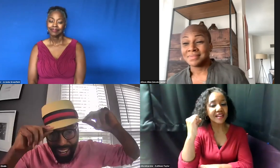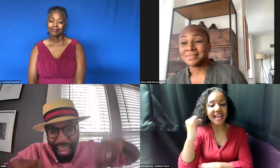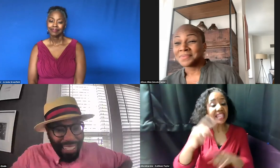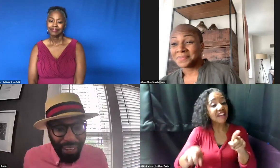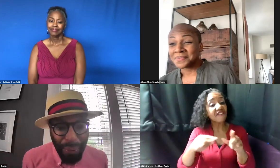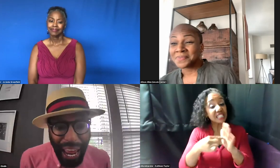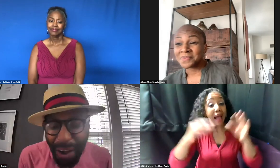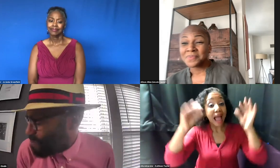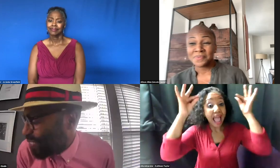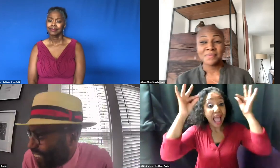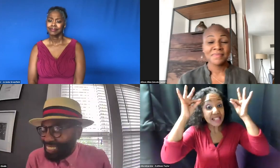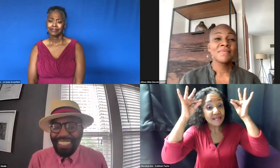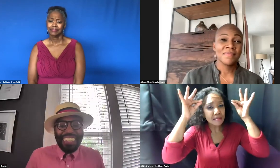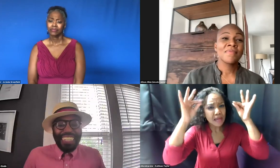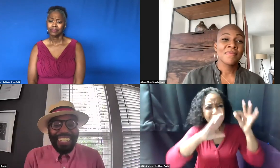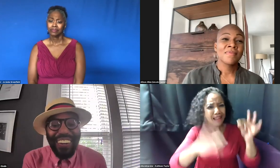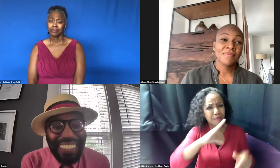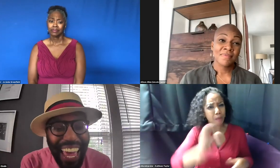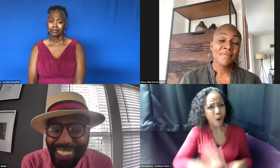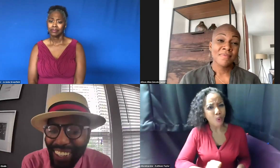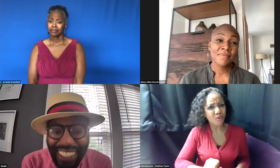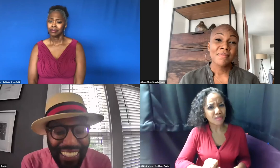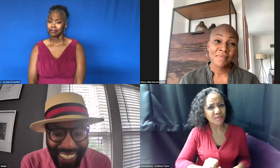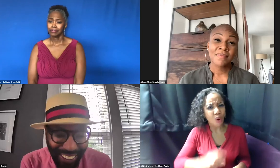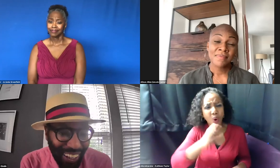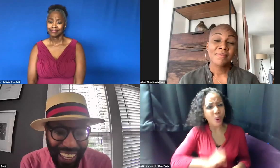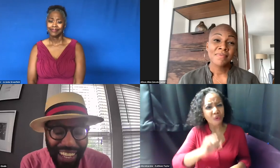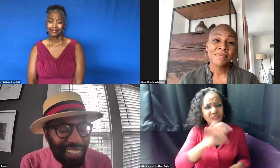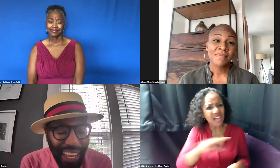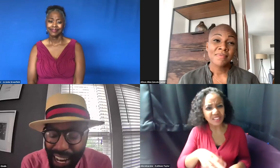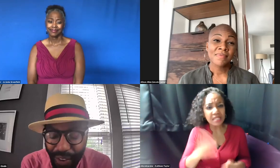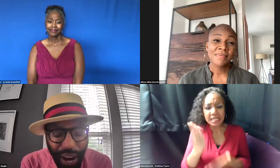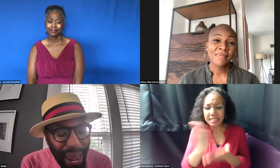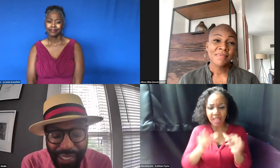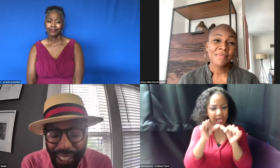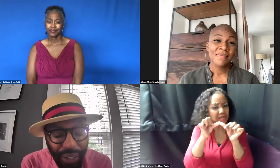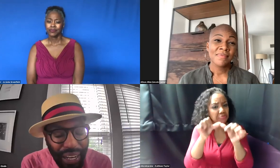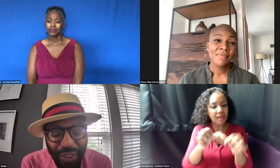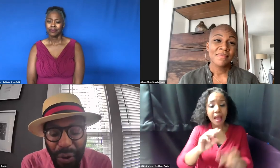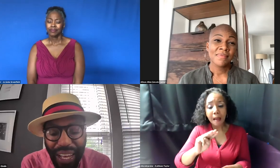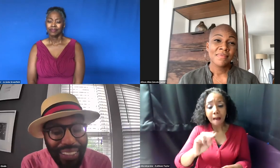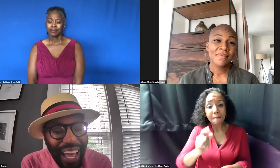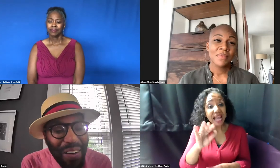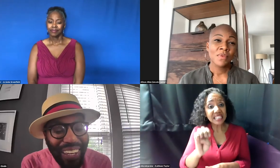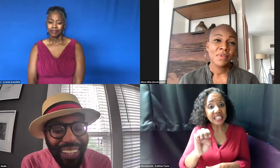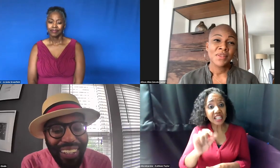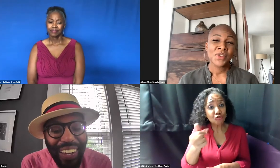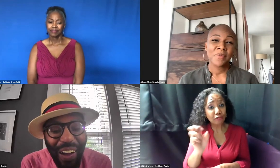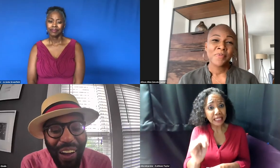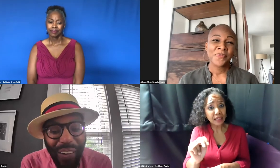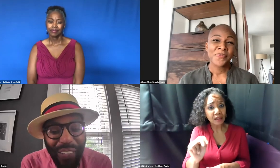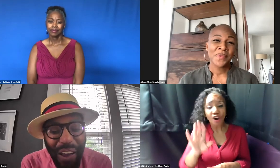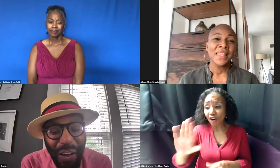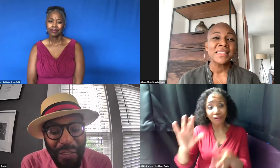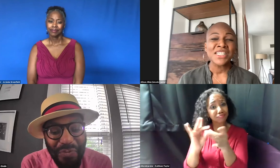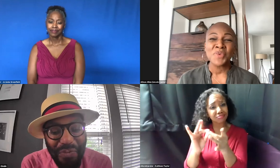hats, right? Hats never get played out, you know? You know, it's like certain things, they never got, Maxine Green never goes out of style, man. That's